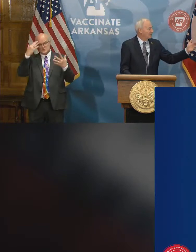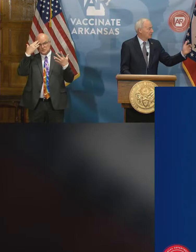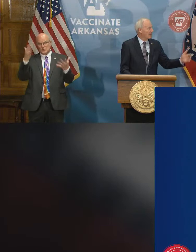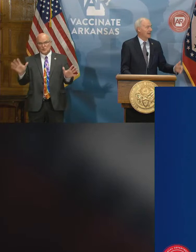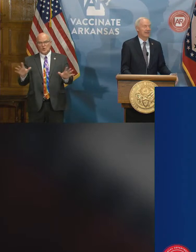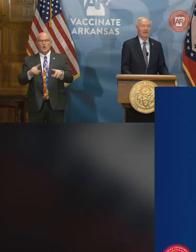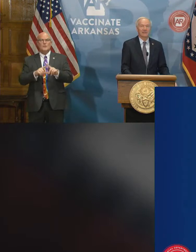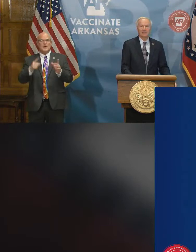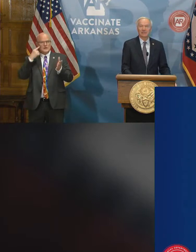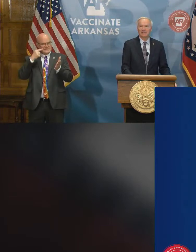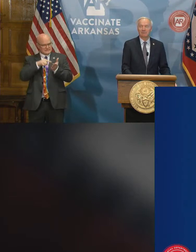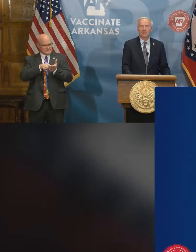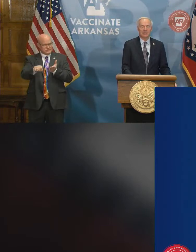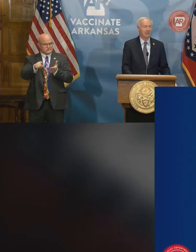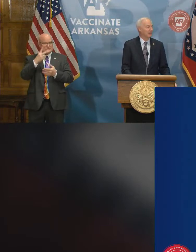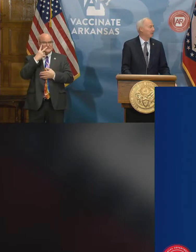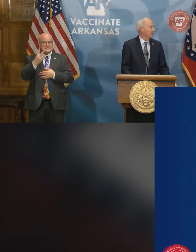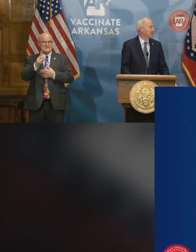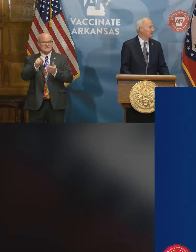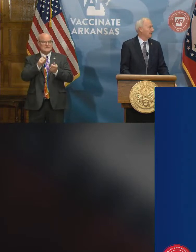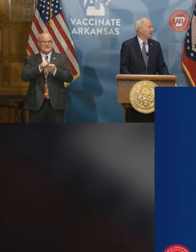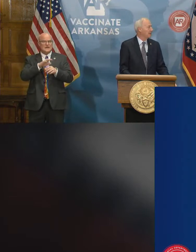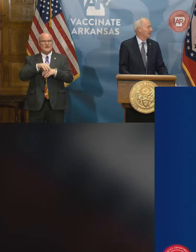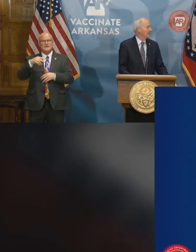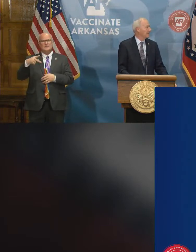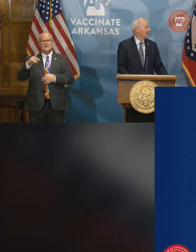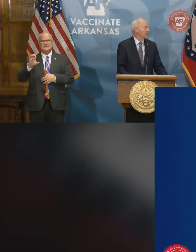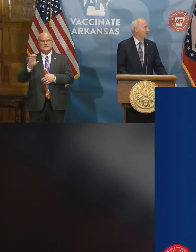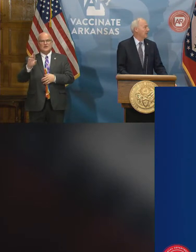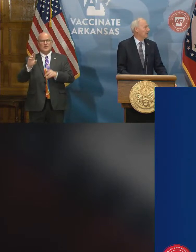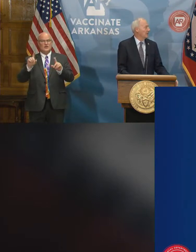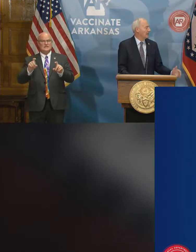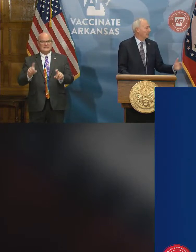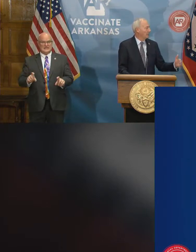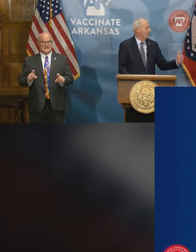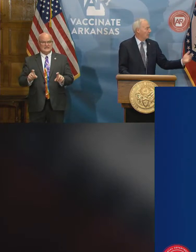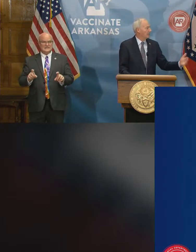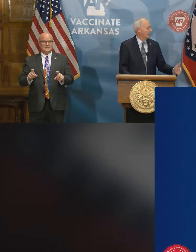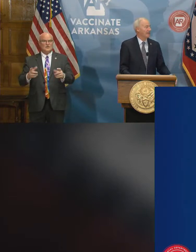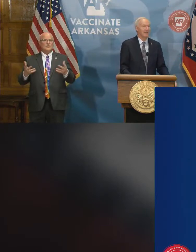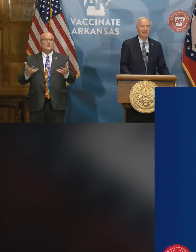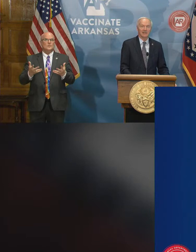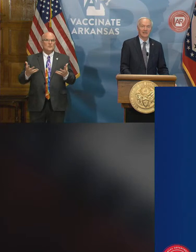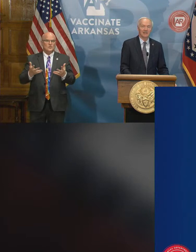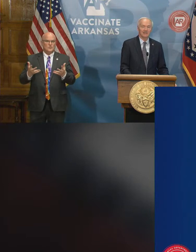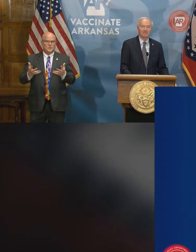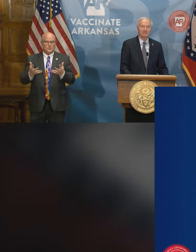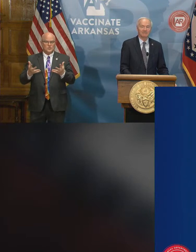but we still track that to see, particularly on the PCR test, as to what the